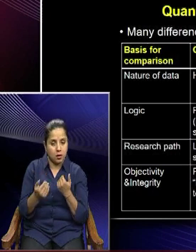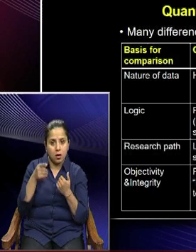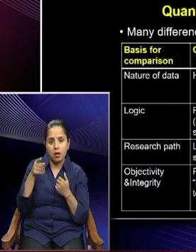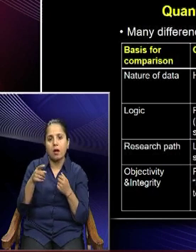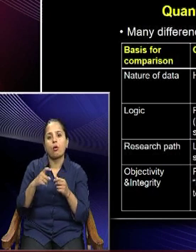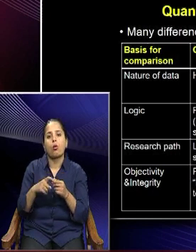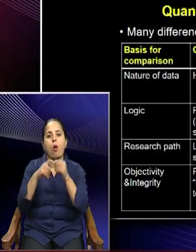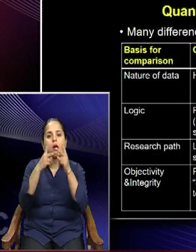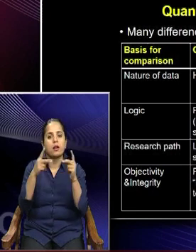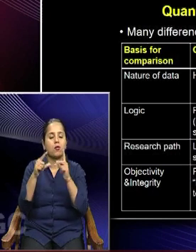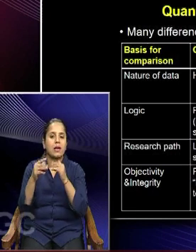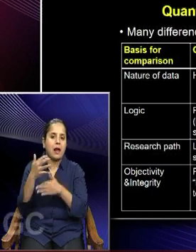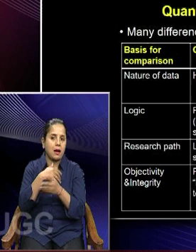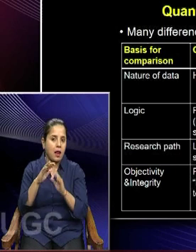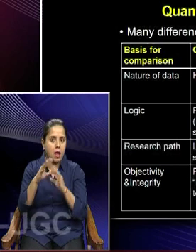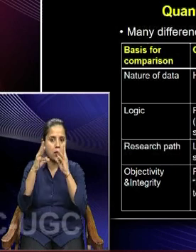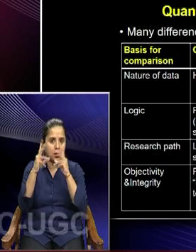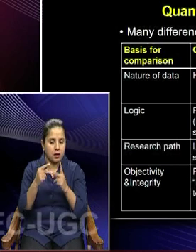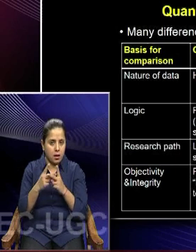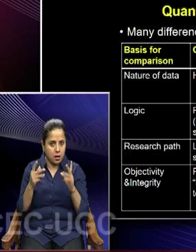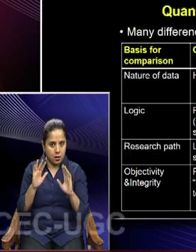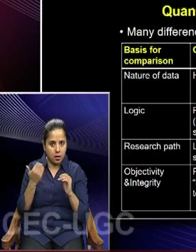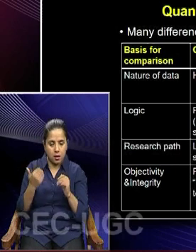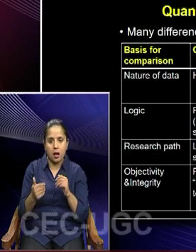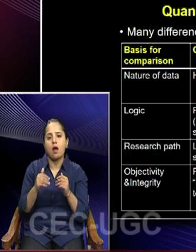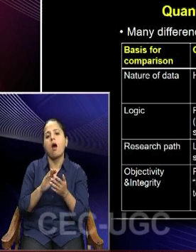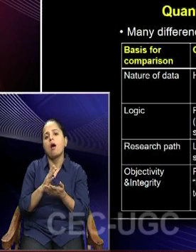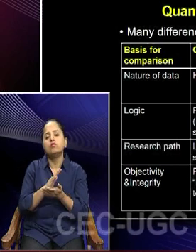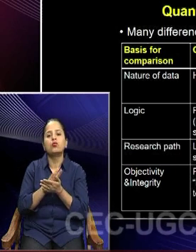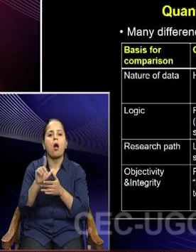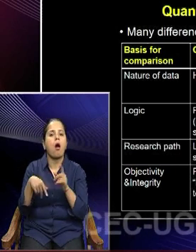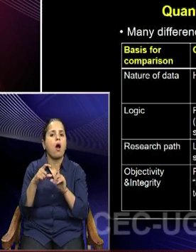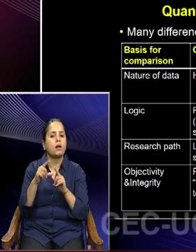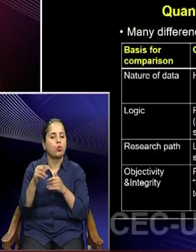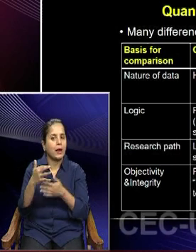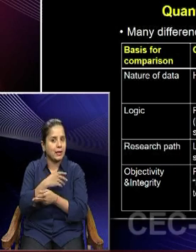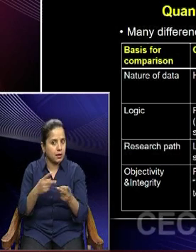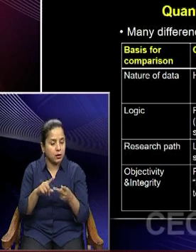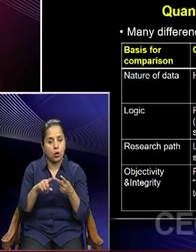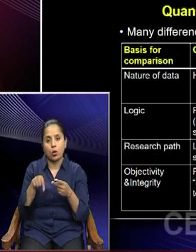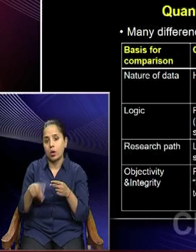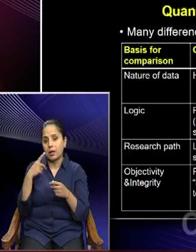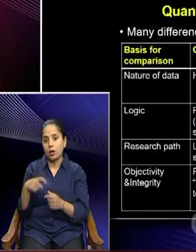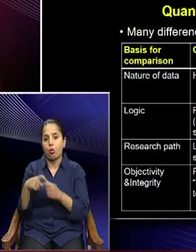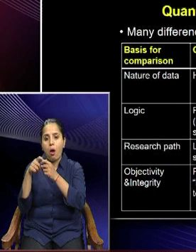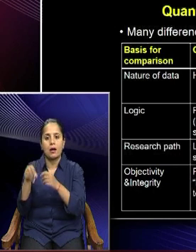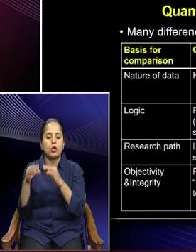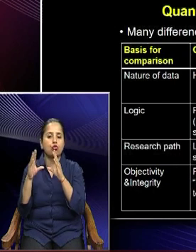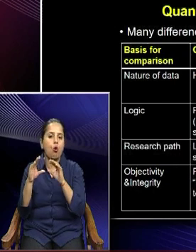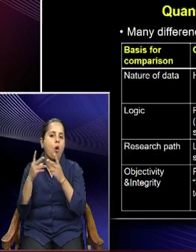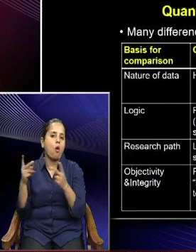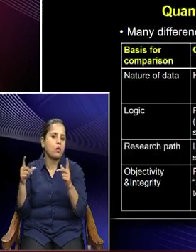has numbers, which is referred to as hard data, and the qualitative data is known as soft data, because